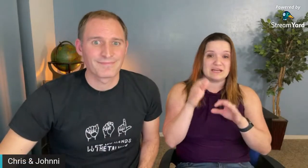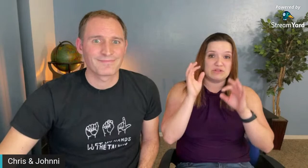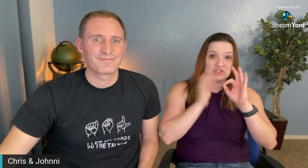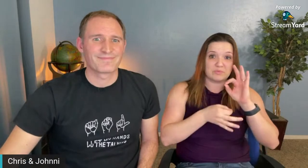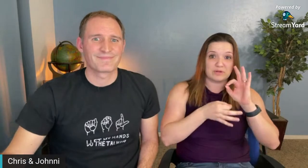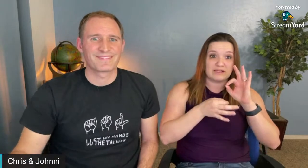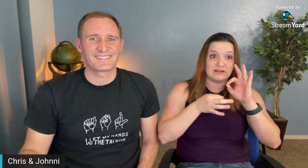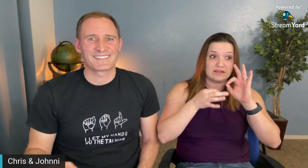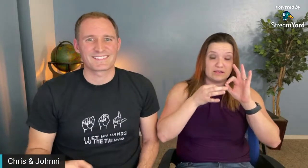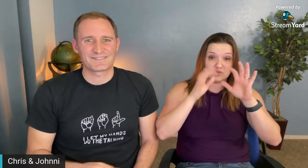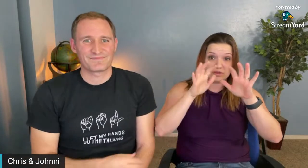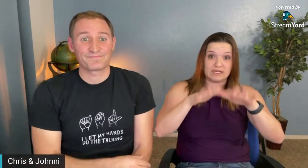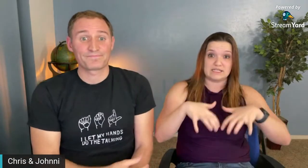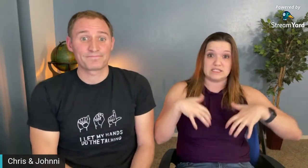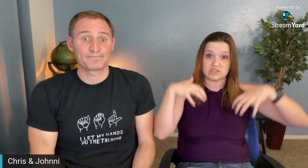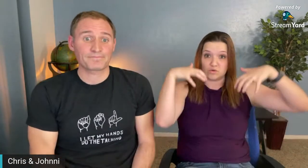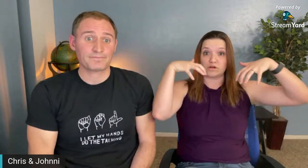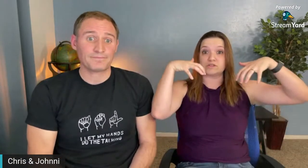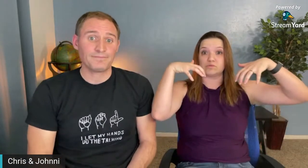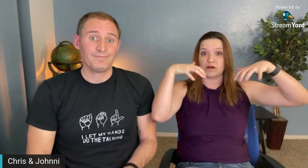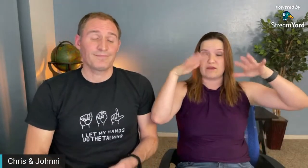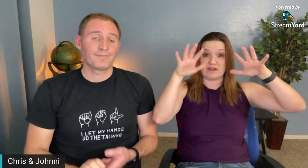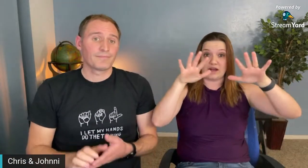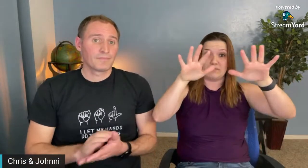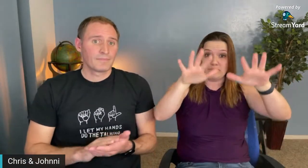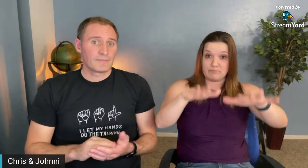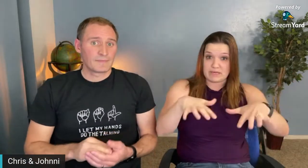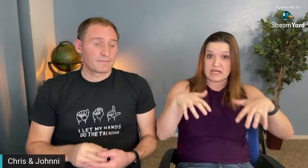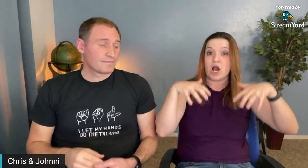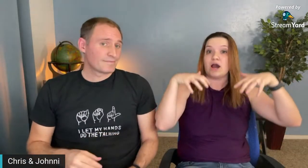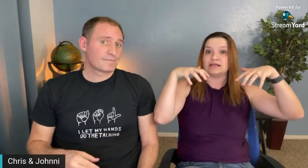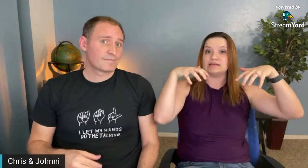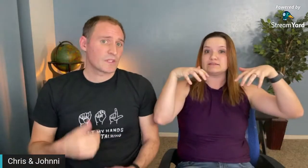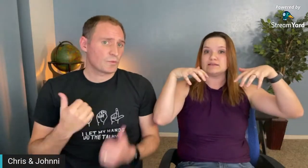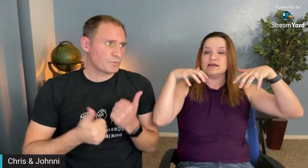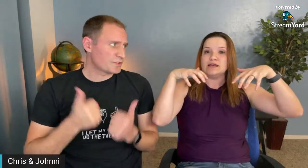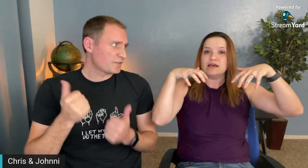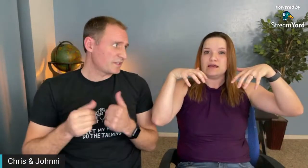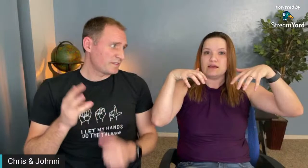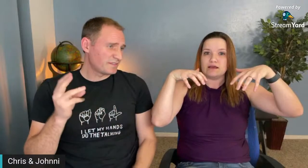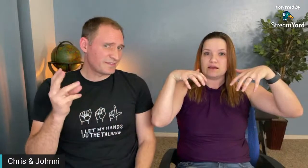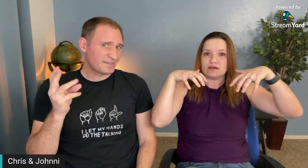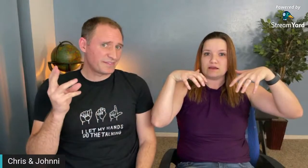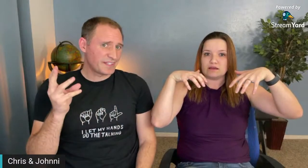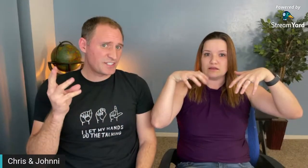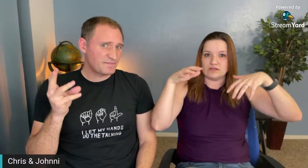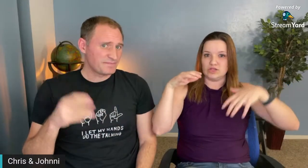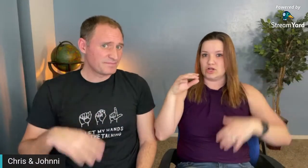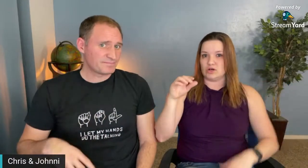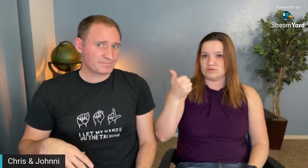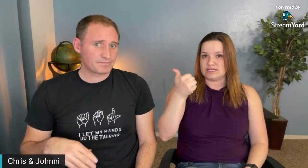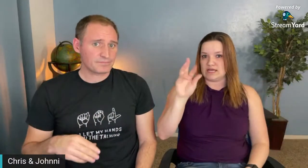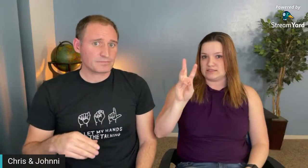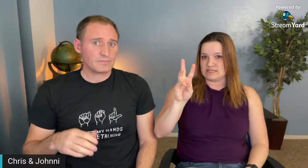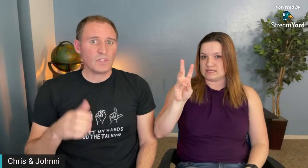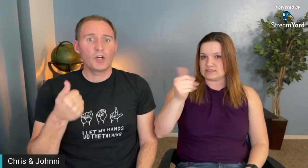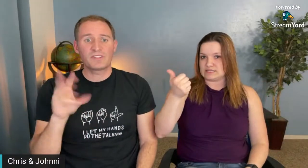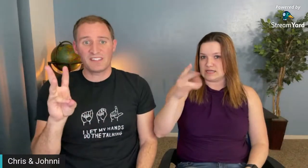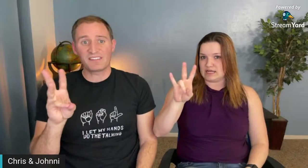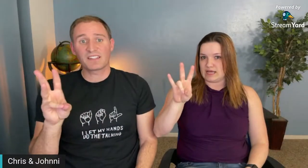I'm interpreting and doing like a discourse where I've got a big audience. Which one? Itchy? No. 10-6,